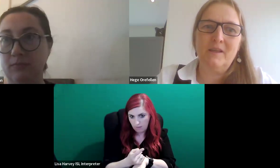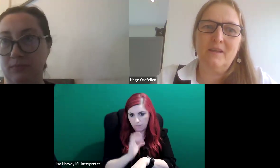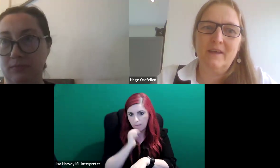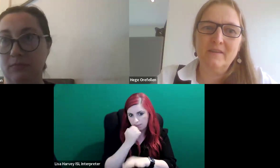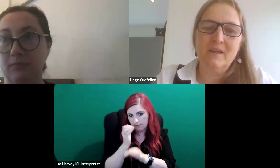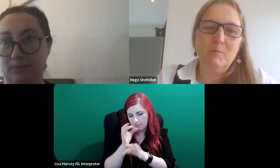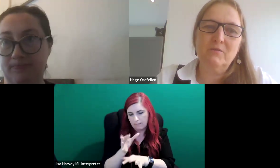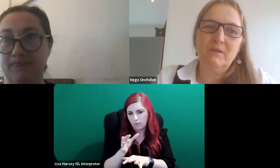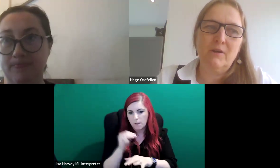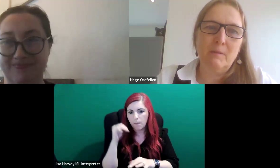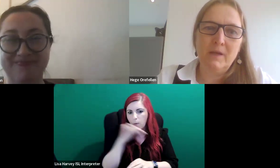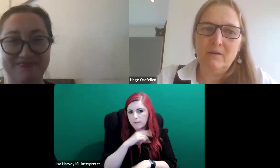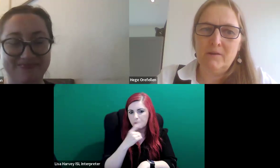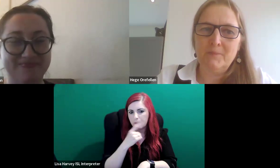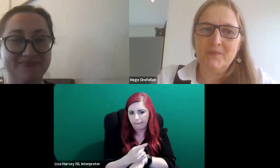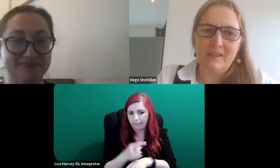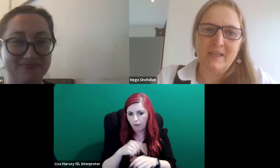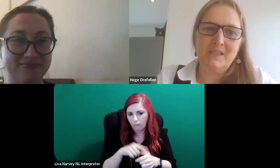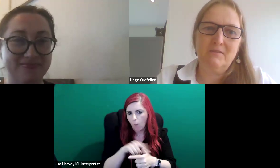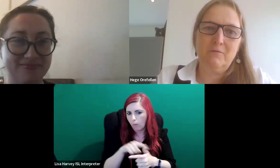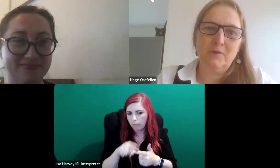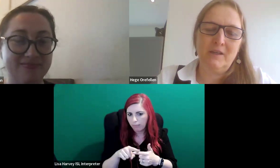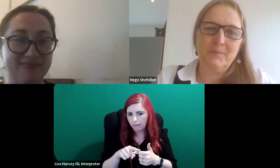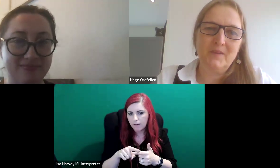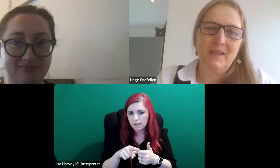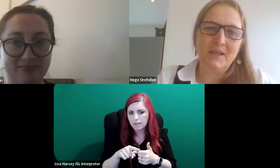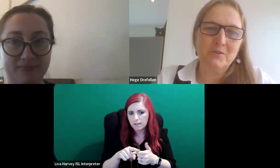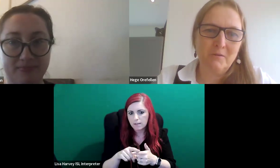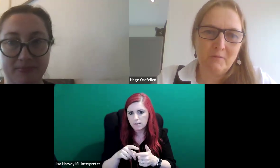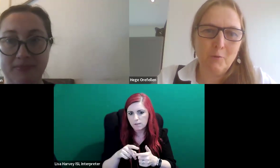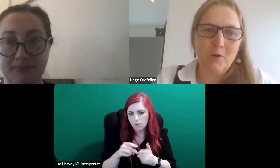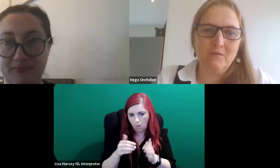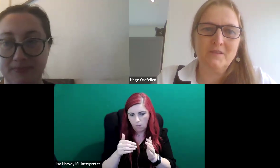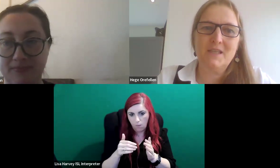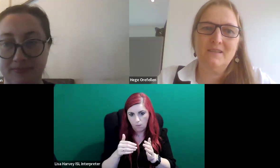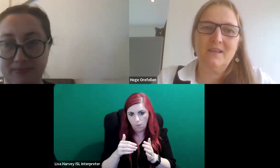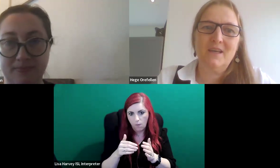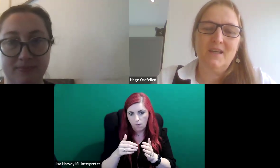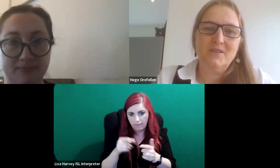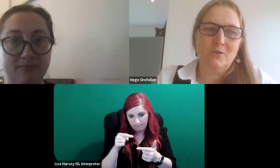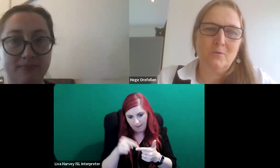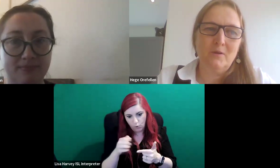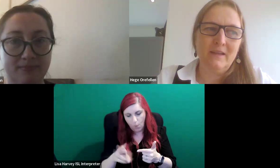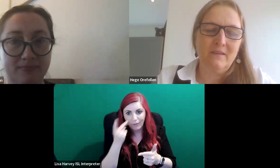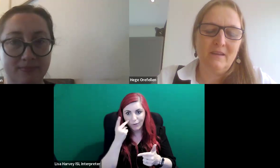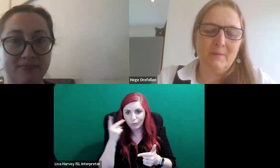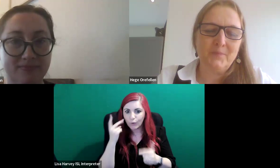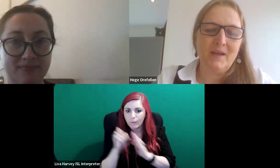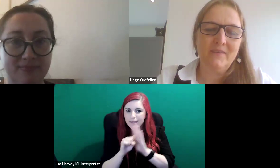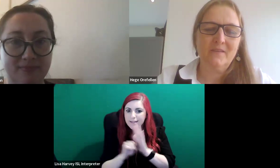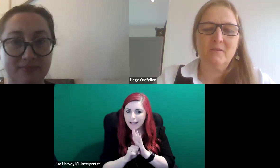there already then, but we were a bigger delegation for the actual review of the state. So